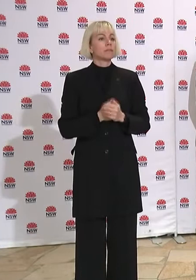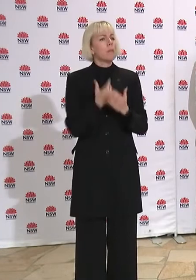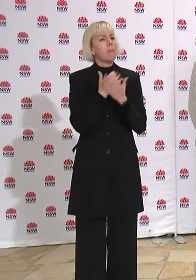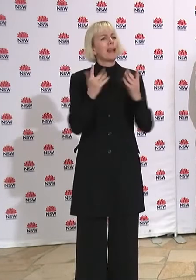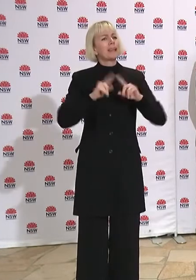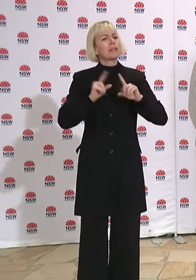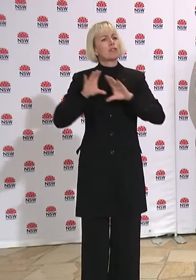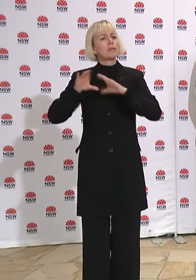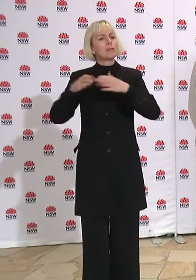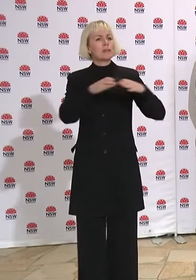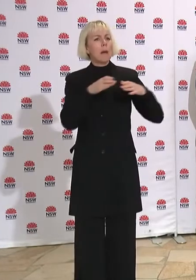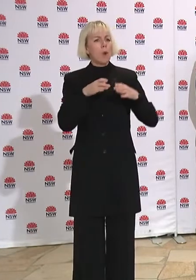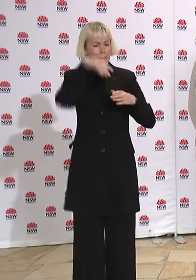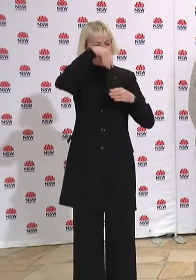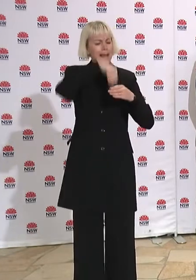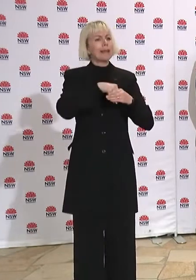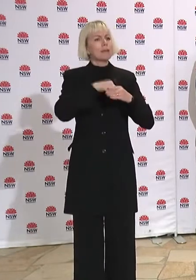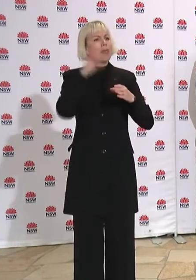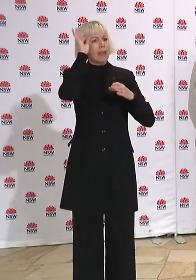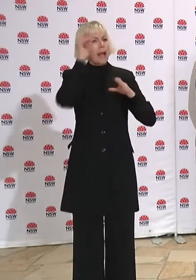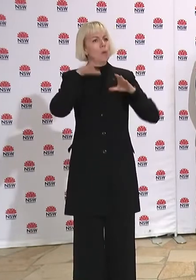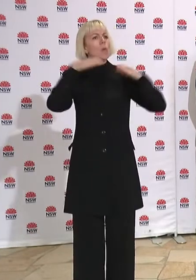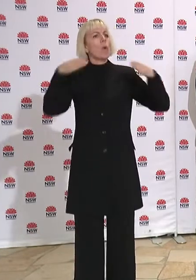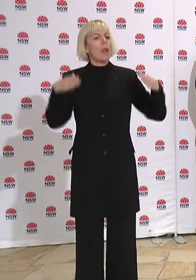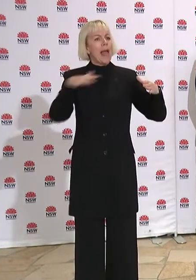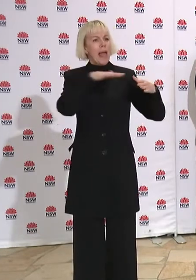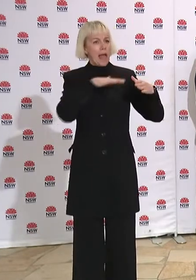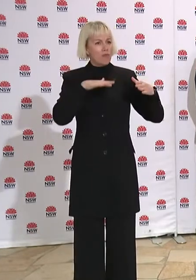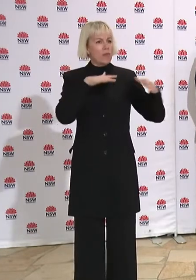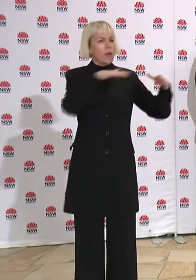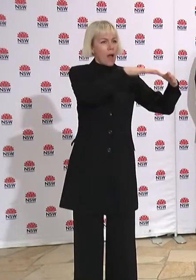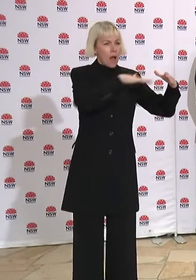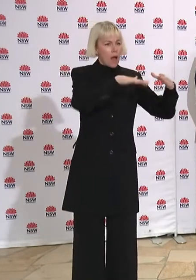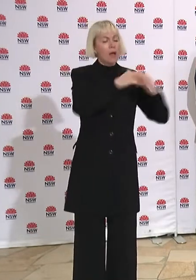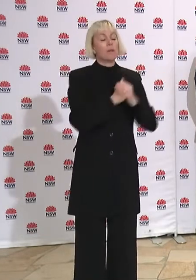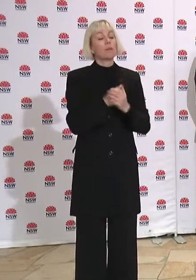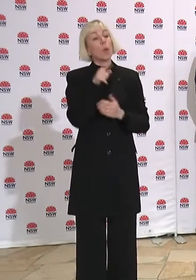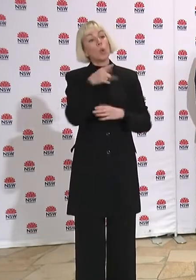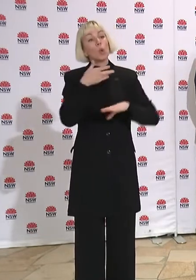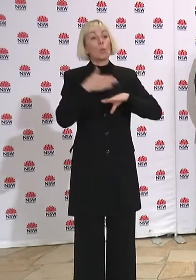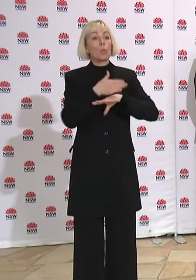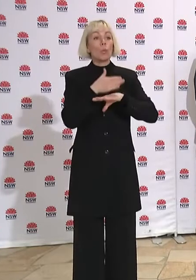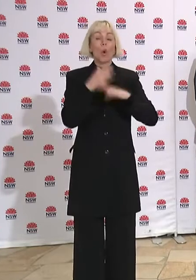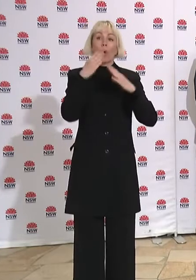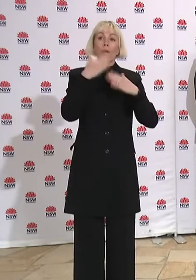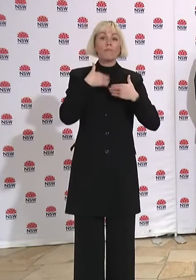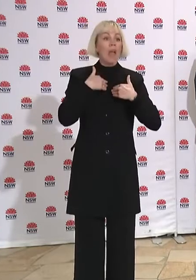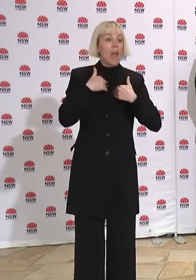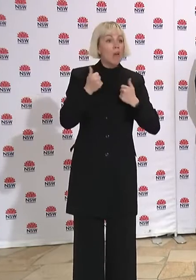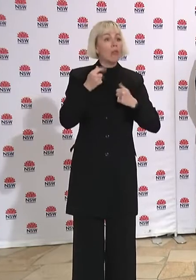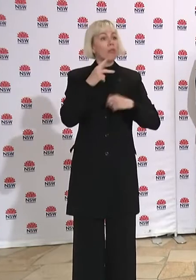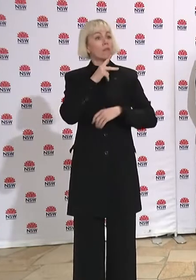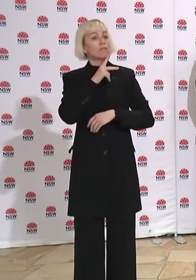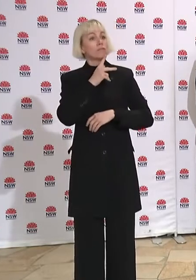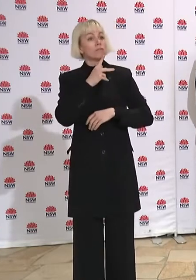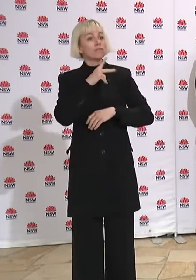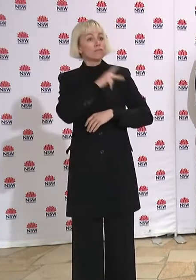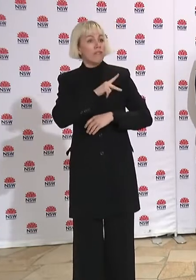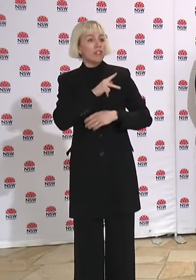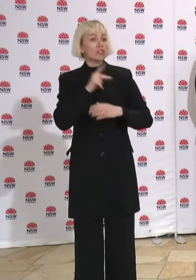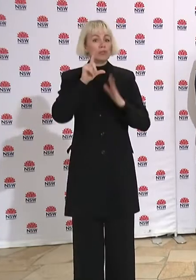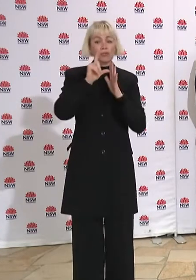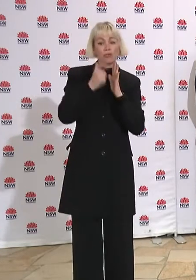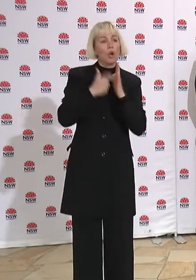live, unless they work in health, aged care, or are on that authorised list which already exists. Now, can I